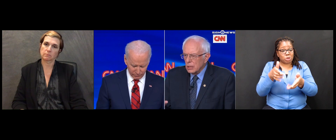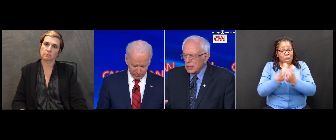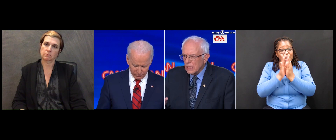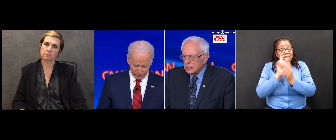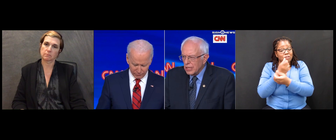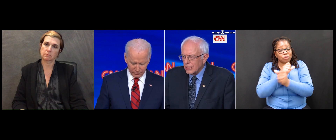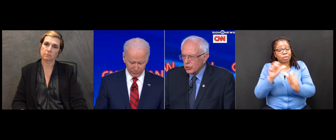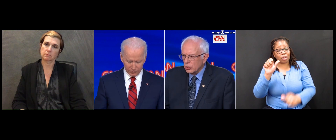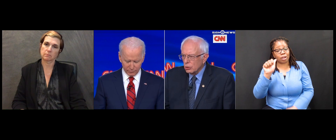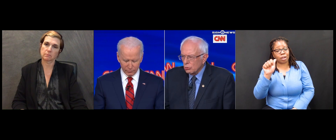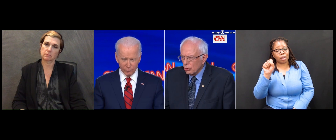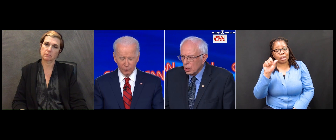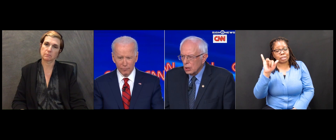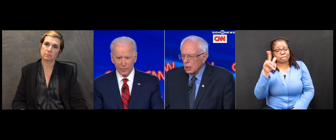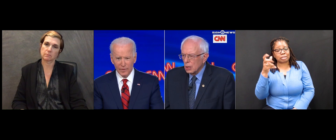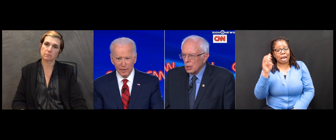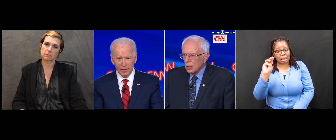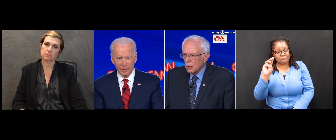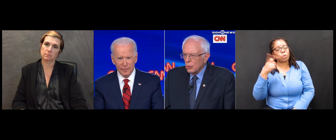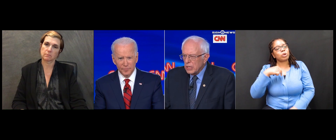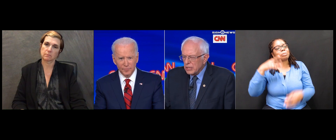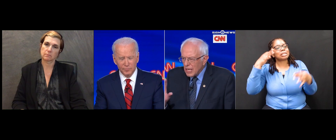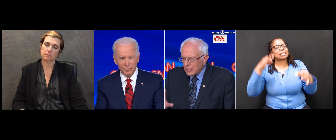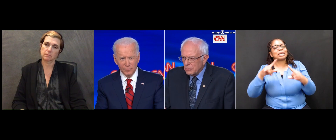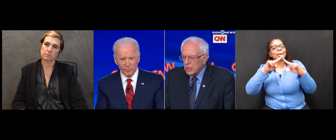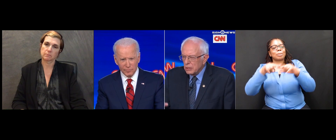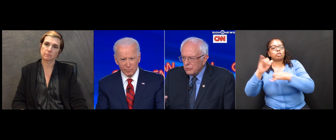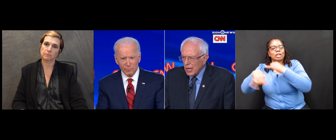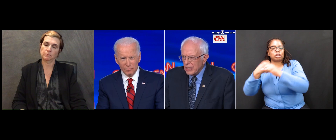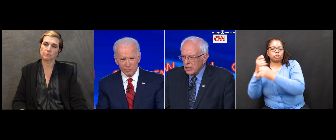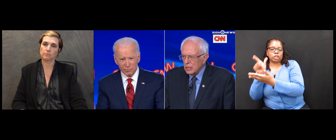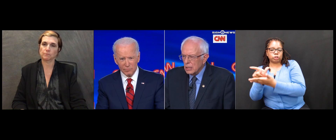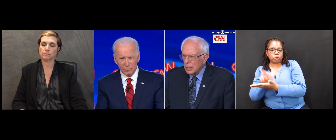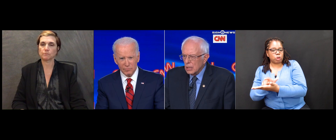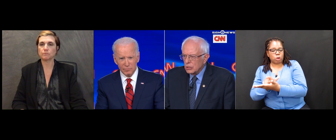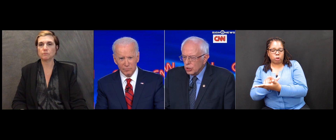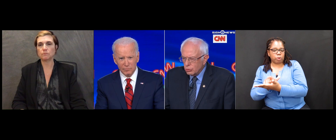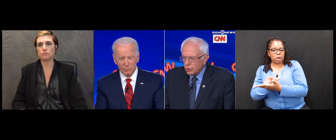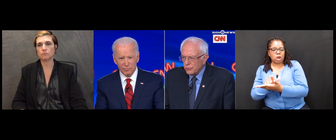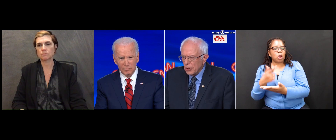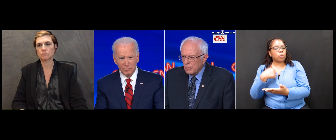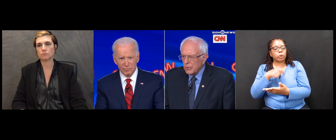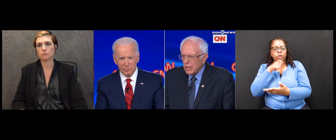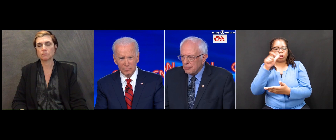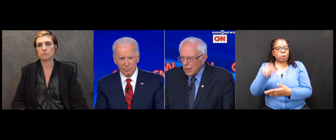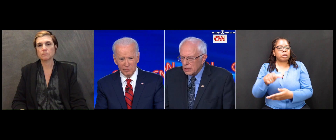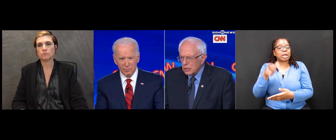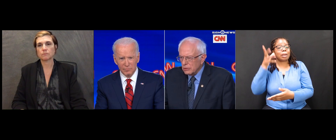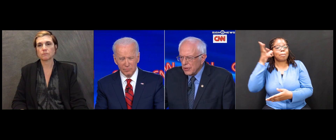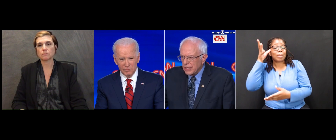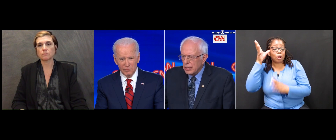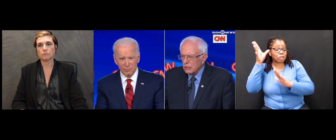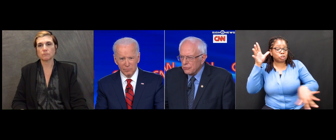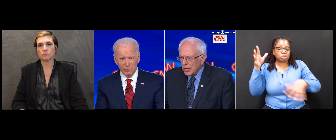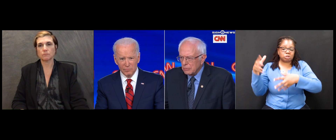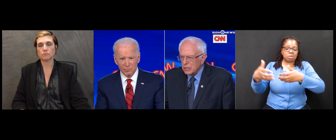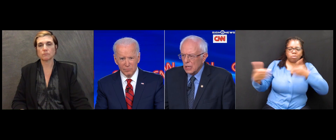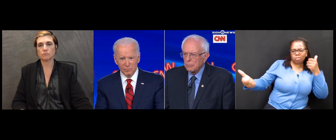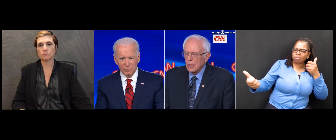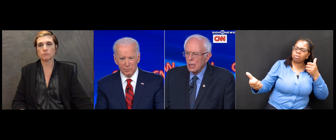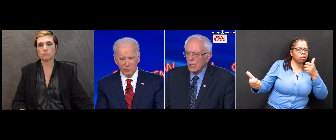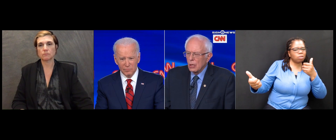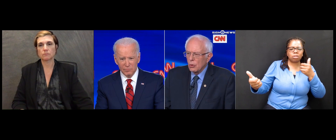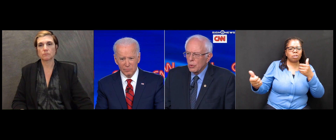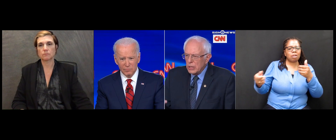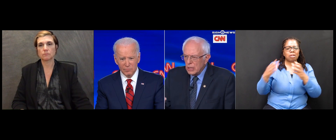based on international law. We need not to be dividing children from their parents and dividing families